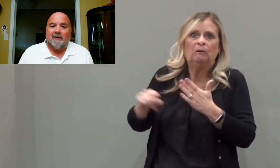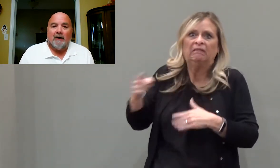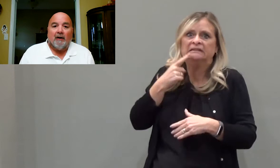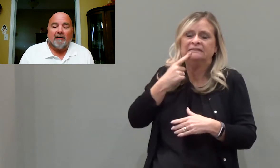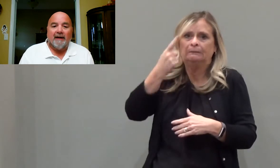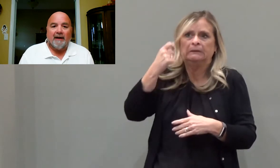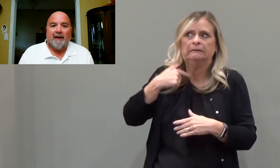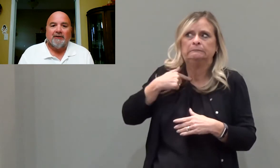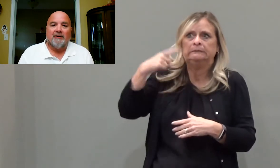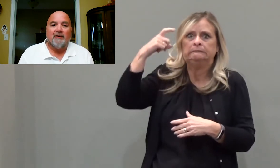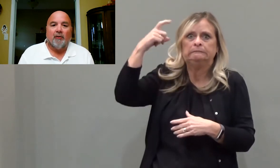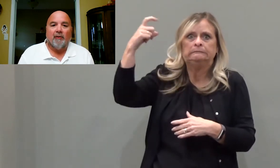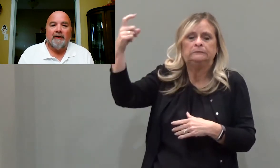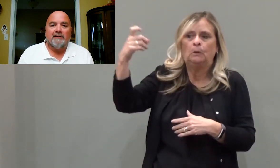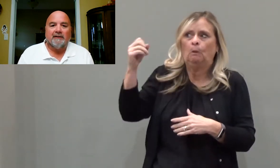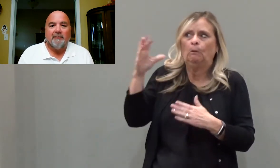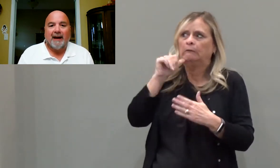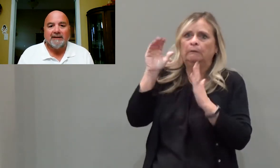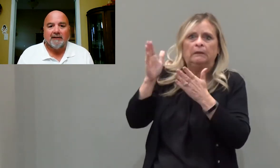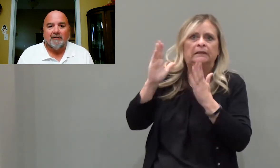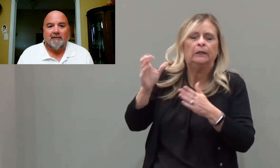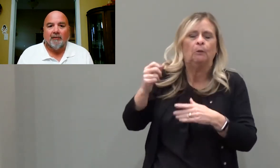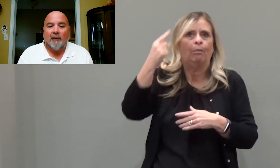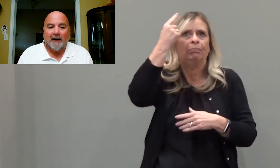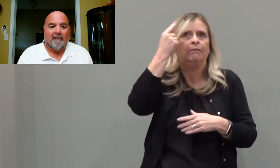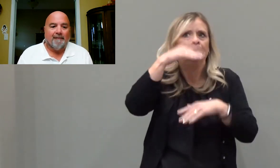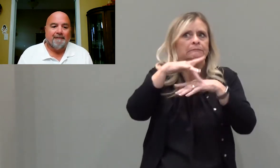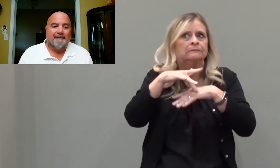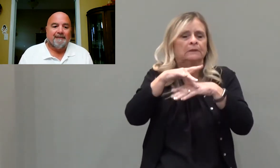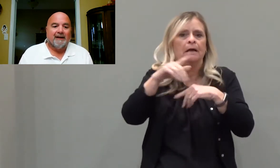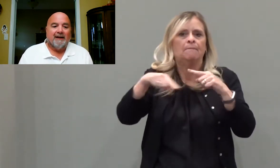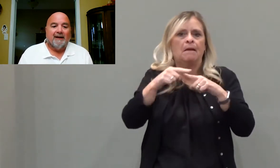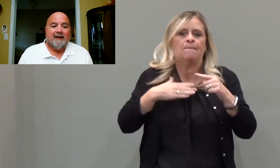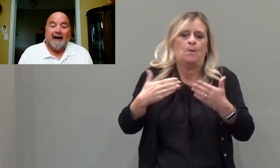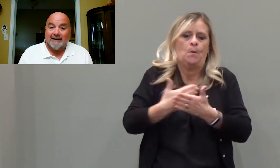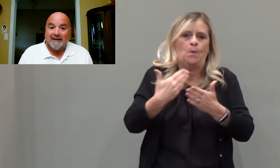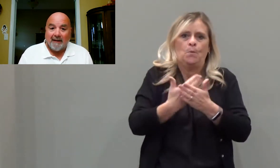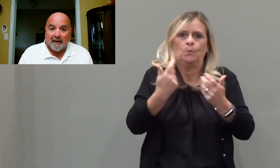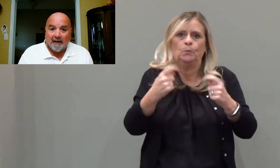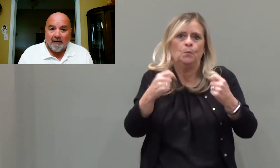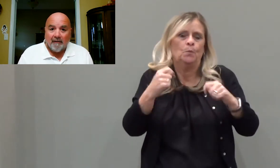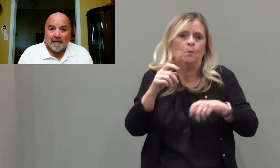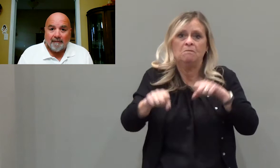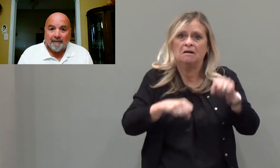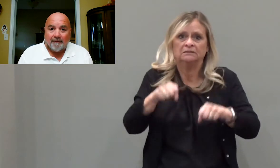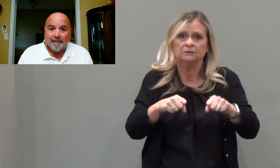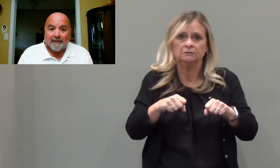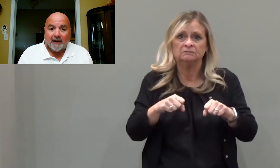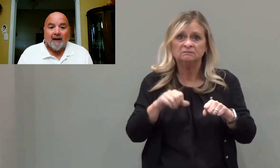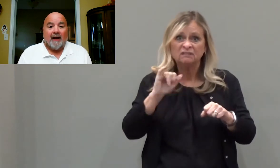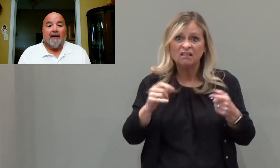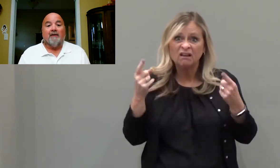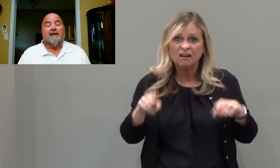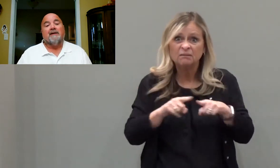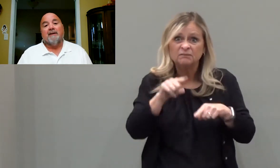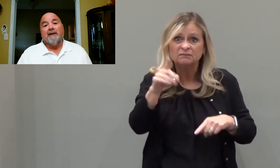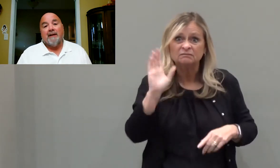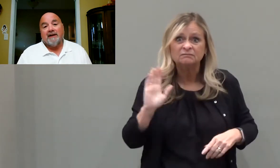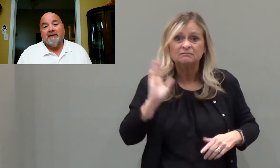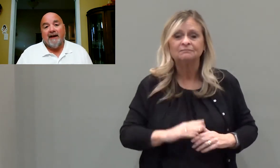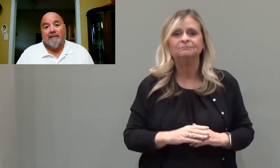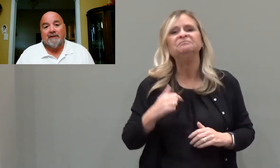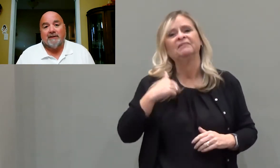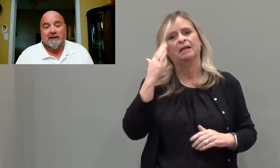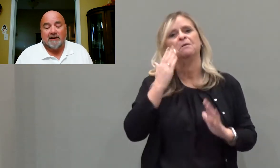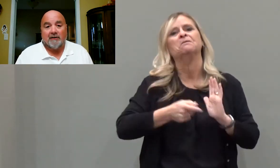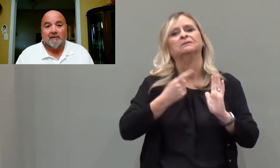attention or thinking about your new toys or new bicycle or whatever. Has this happened to you? I know that sometimes